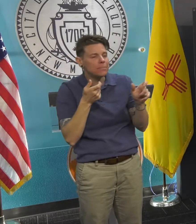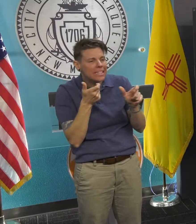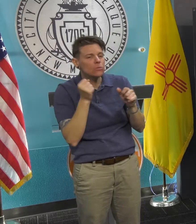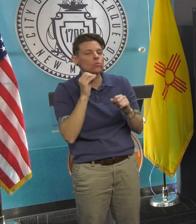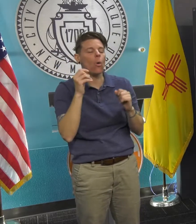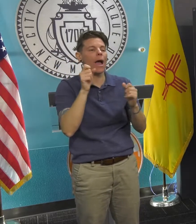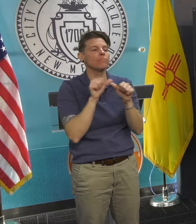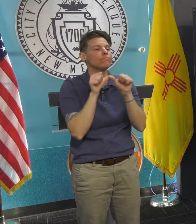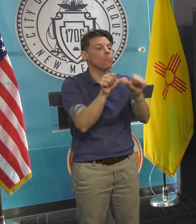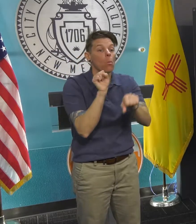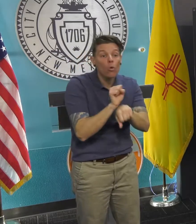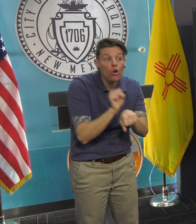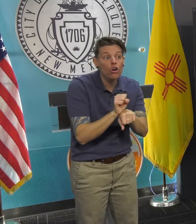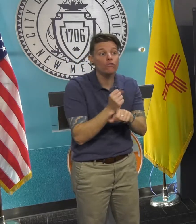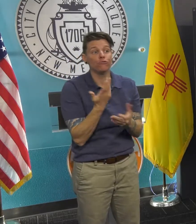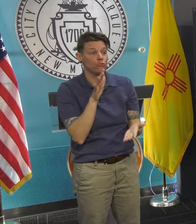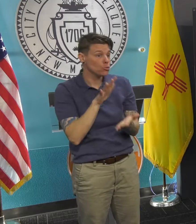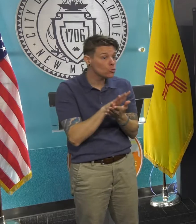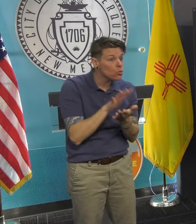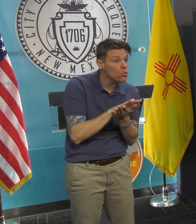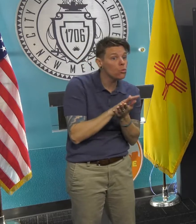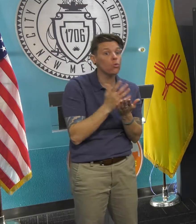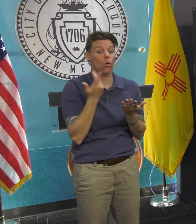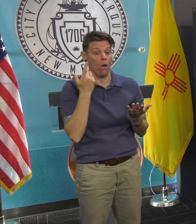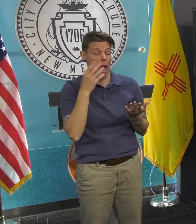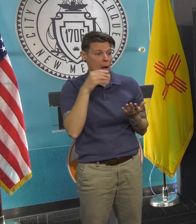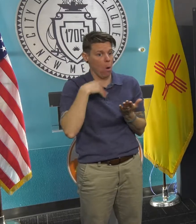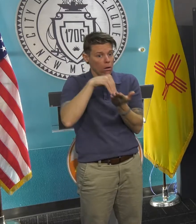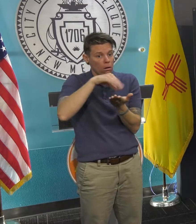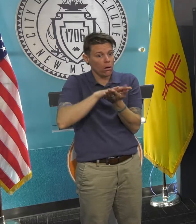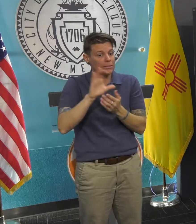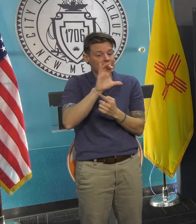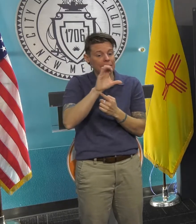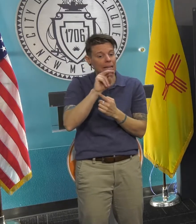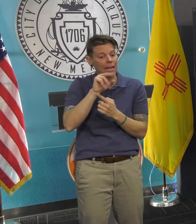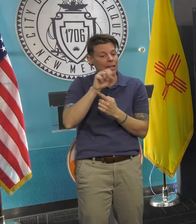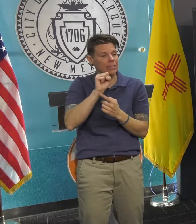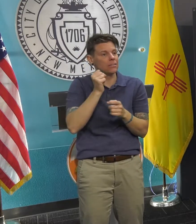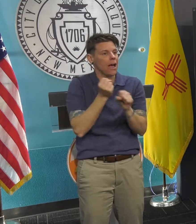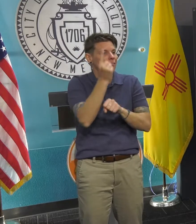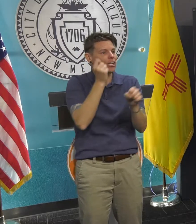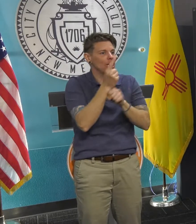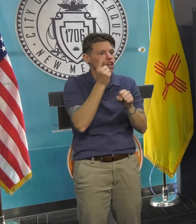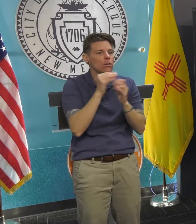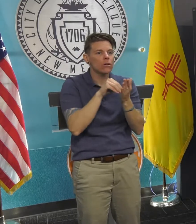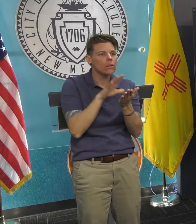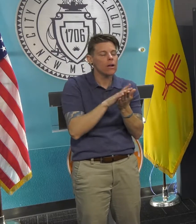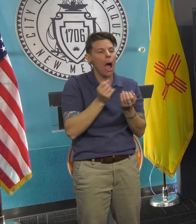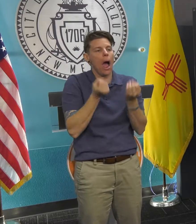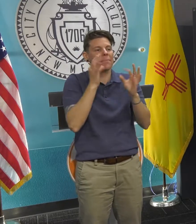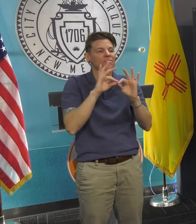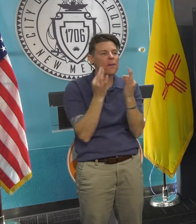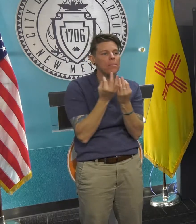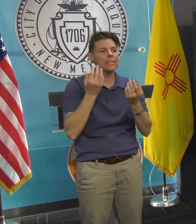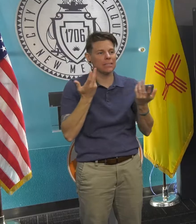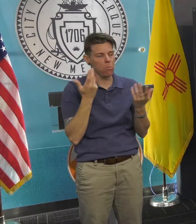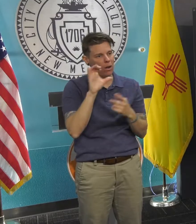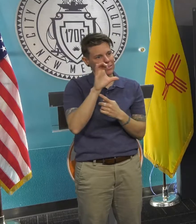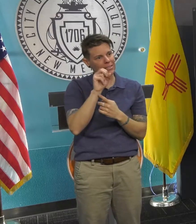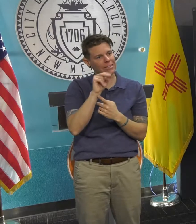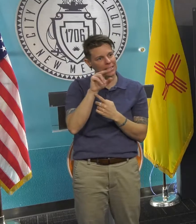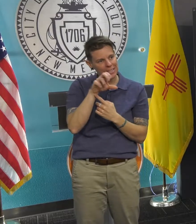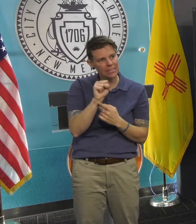which everyone should be doing when they have a chance. And filing for unemployment, of course. I'm also asking